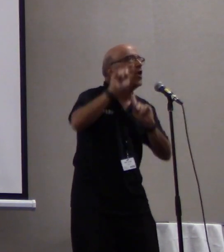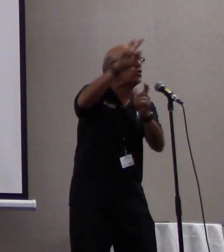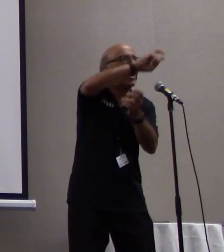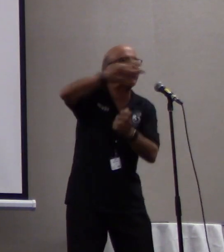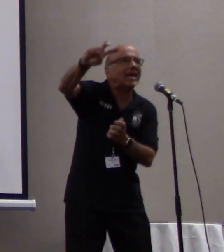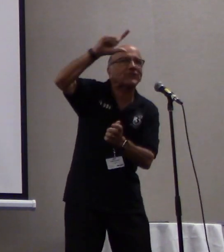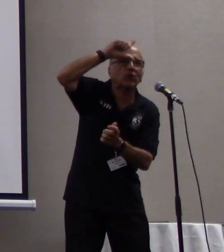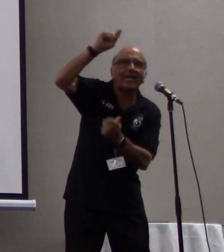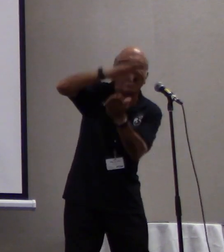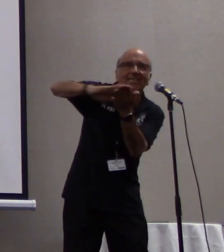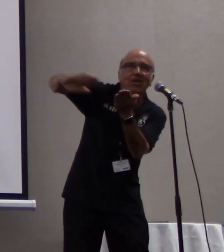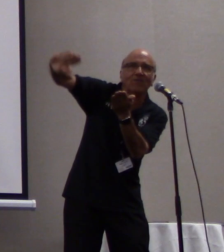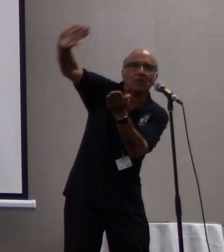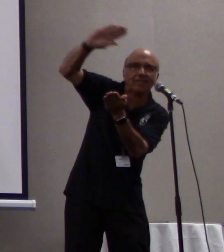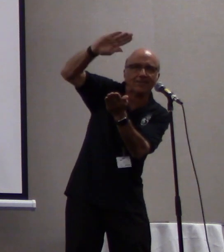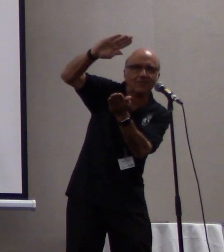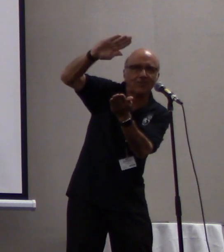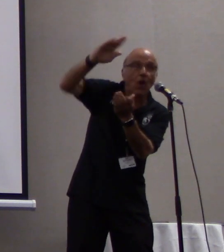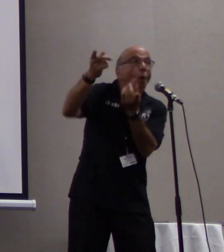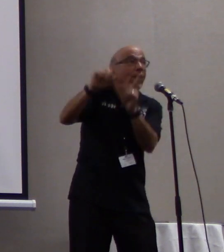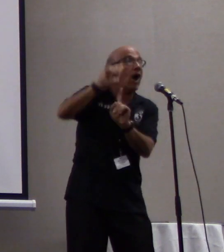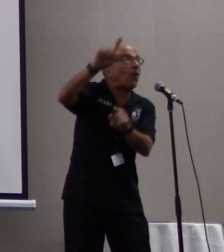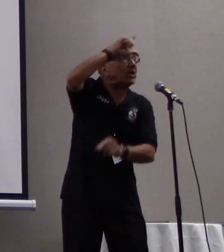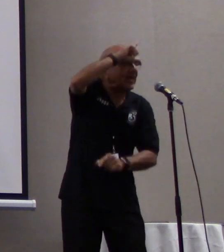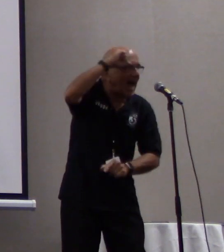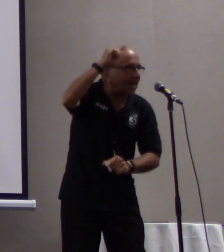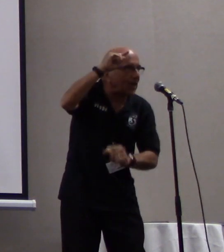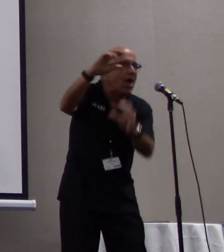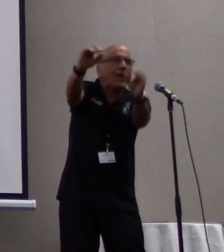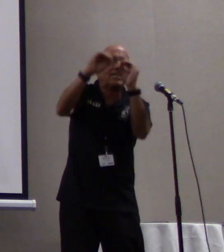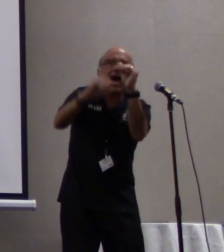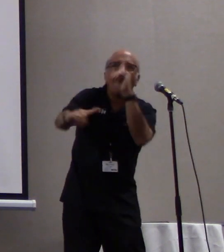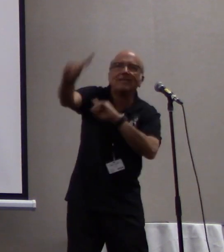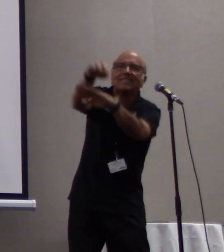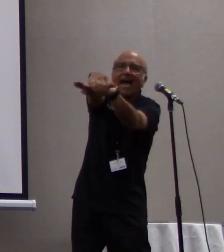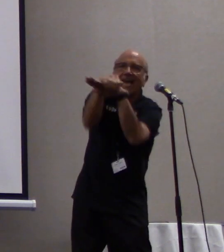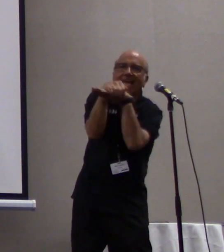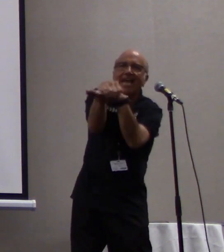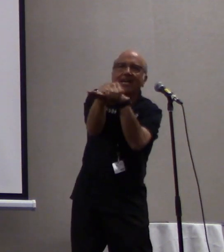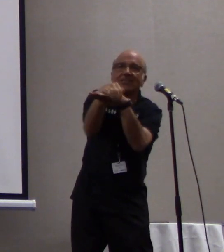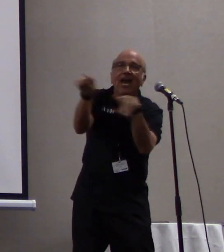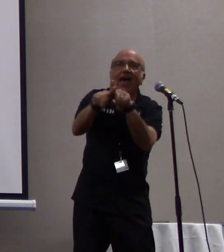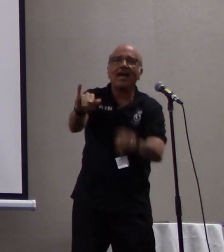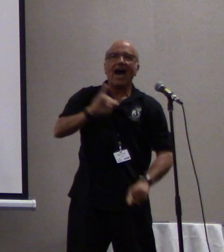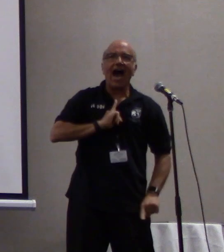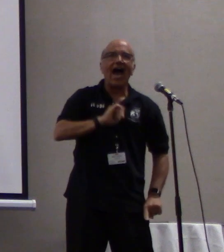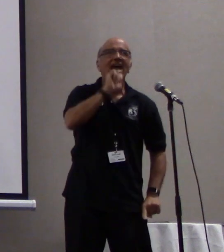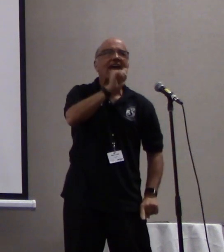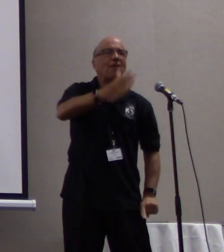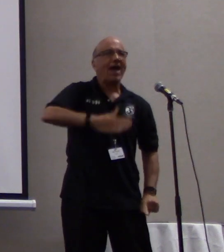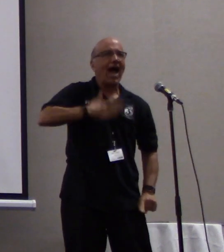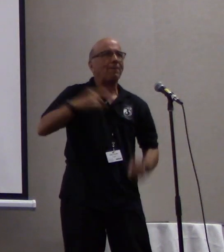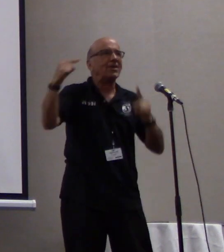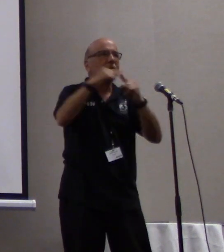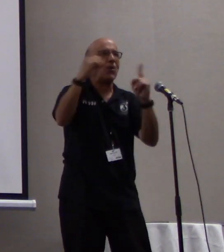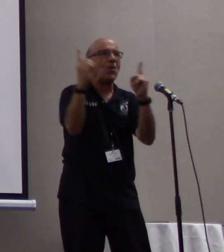person so I transferred to Canada University. When I went to Canada, they taught me sign English like I